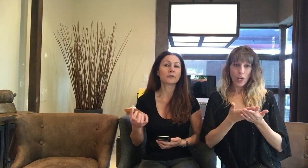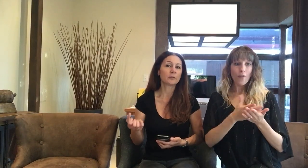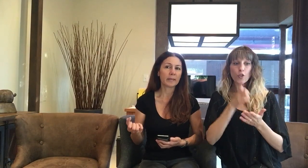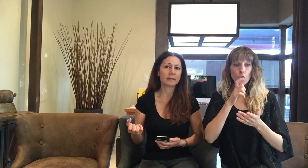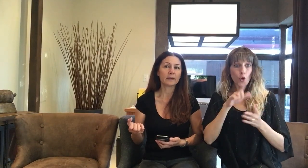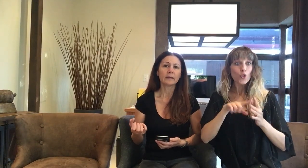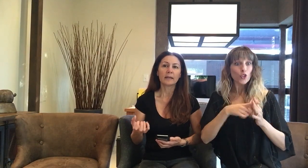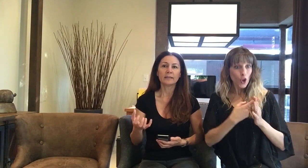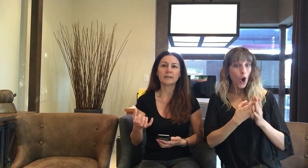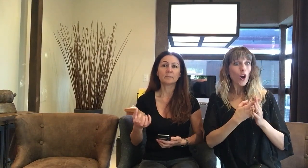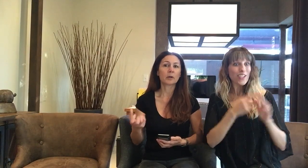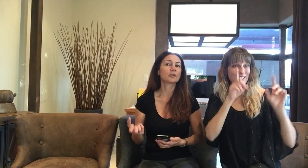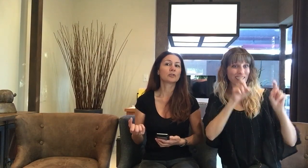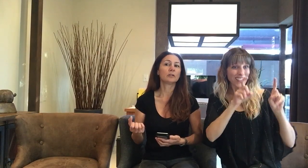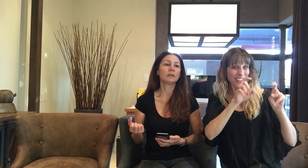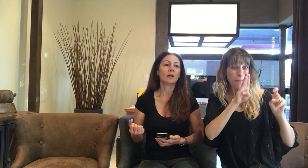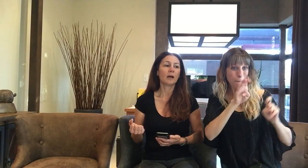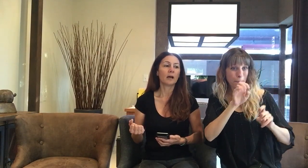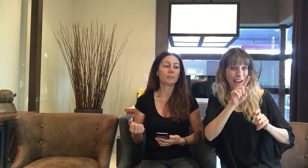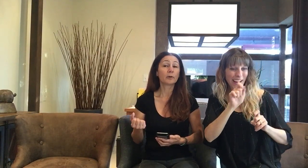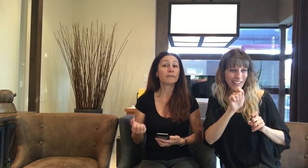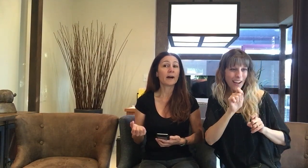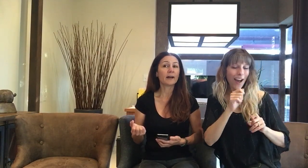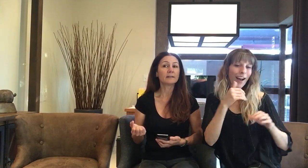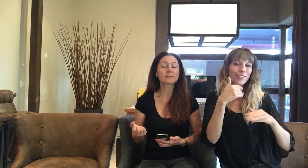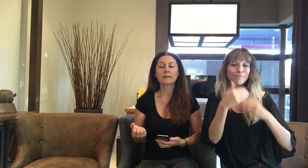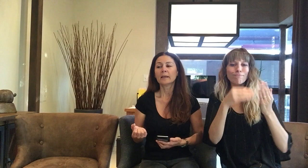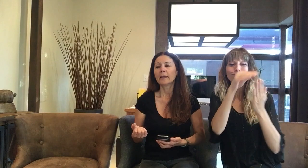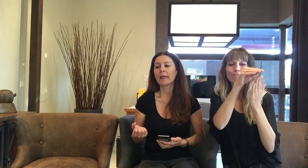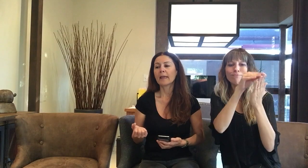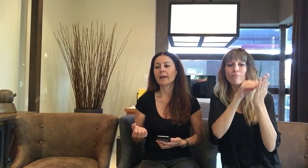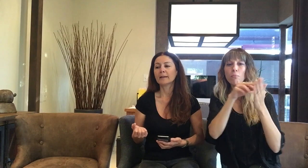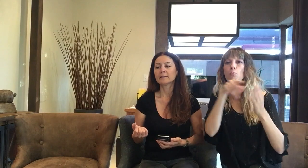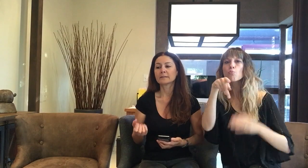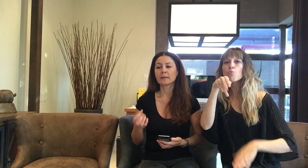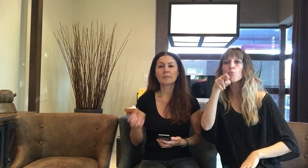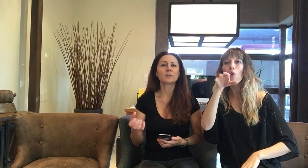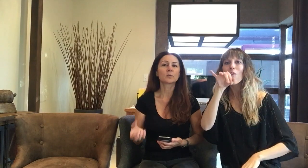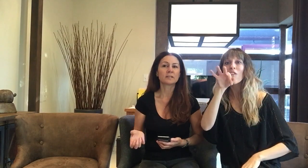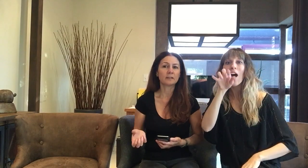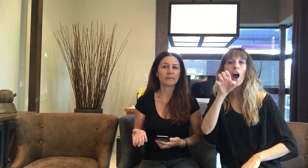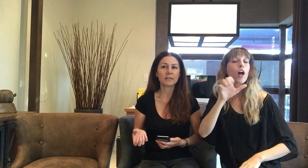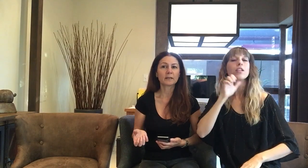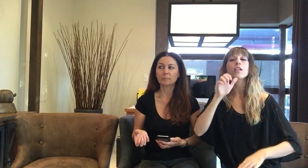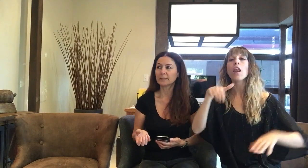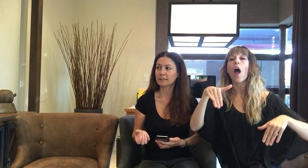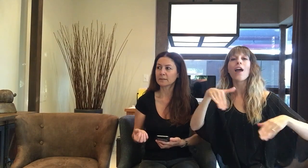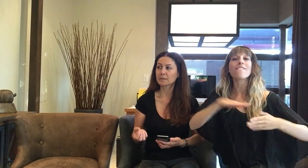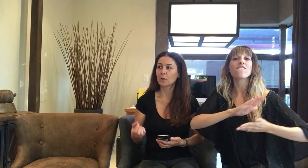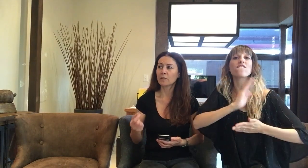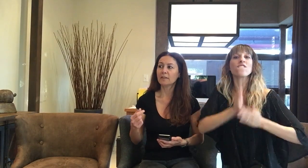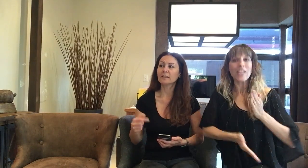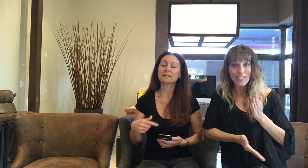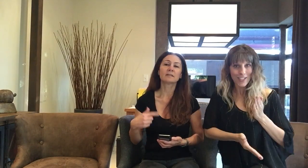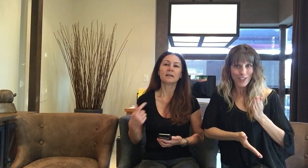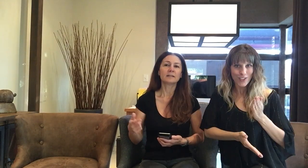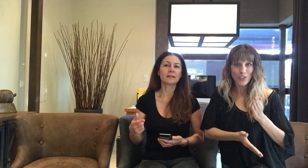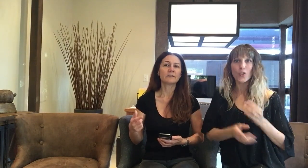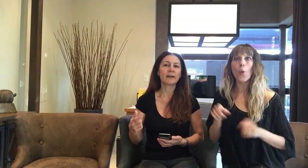through the beta had done partial profiles, and some things were still left incomplete. So this